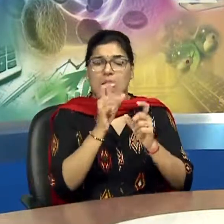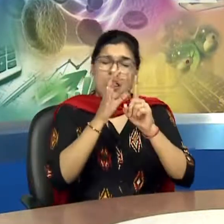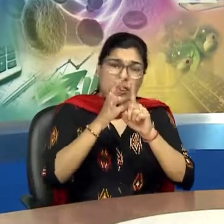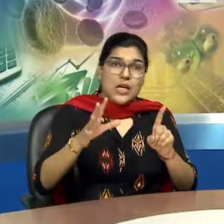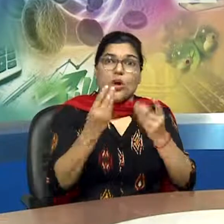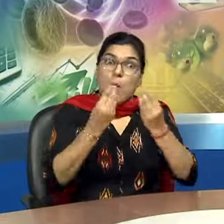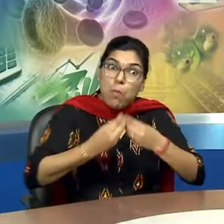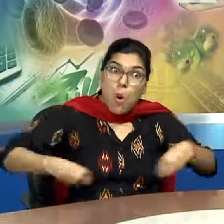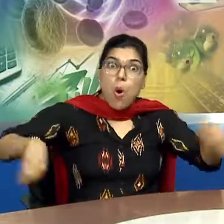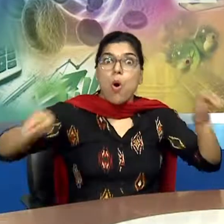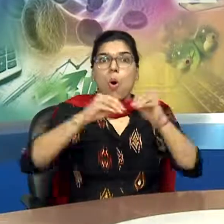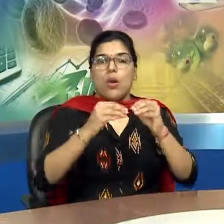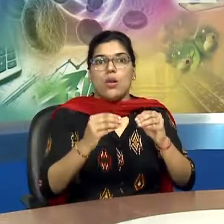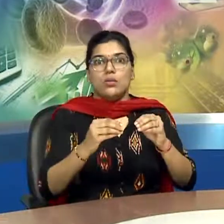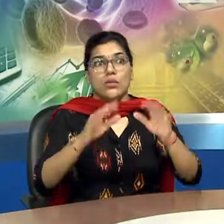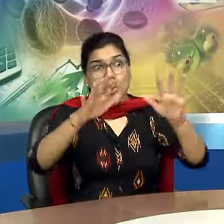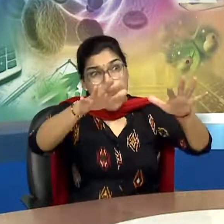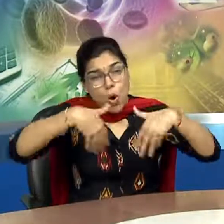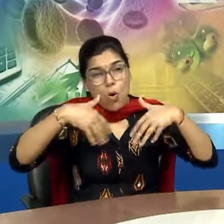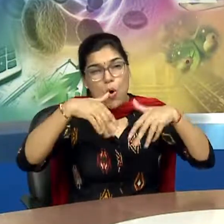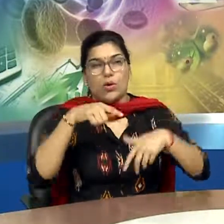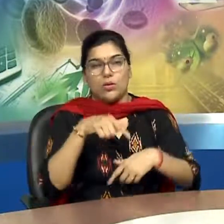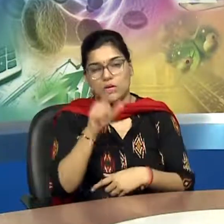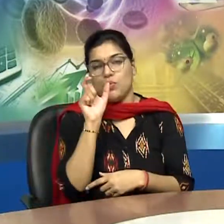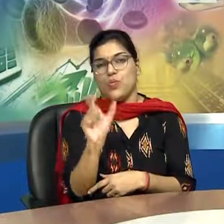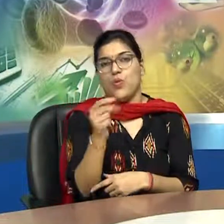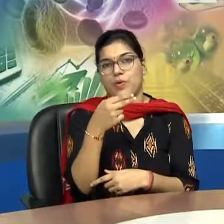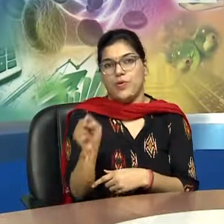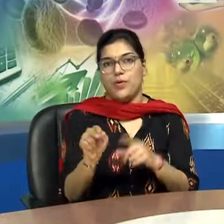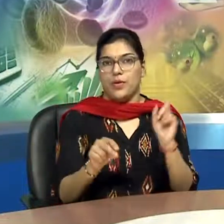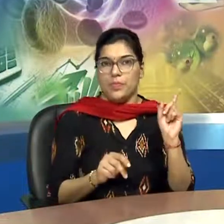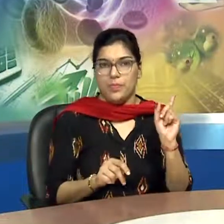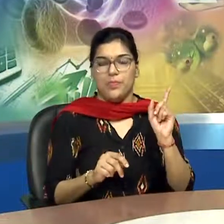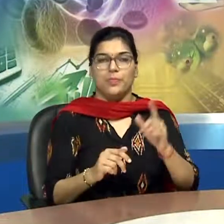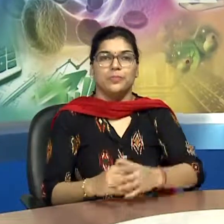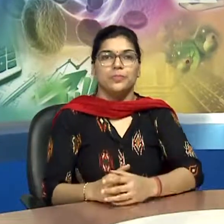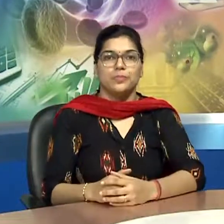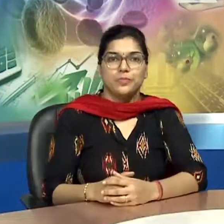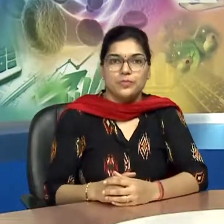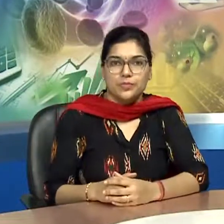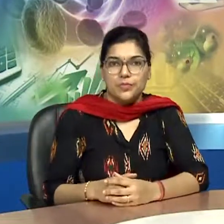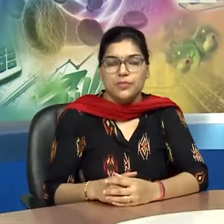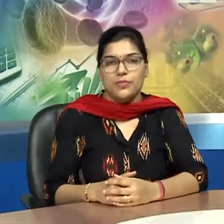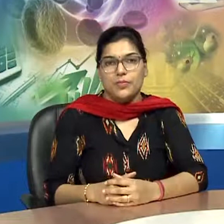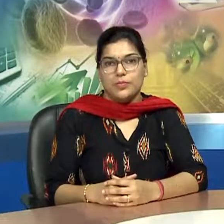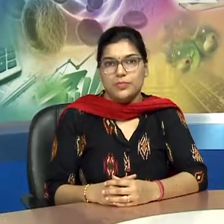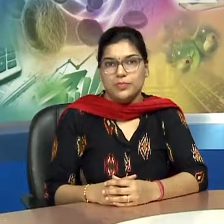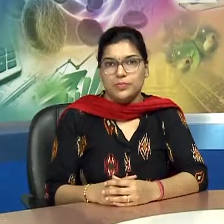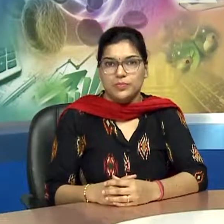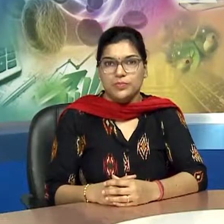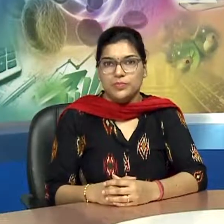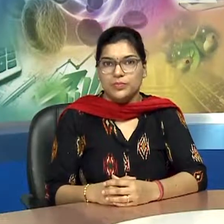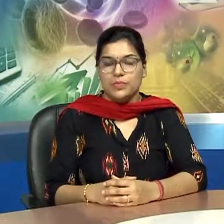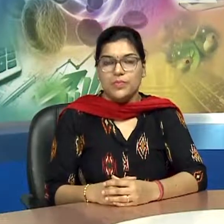When the person doesn't get that drug or that addiction, then the person gets disturbed.